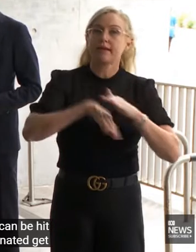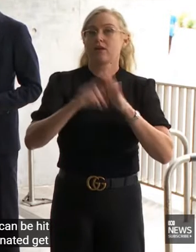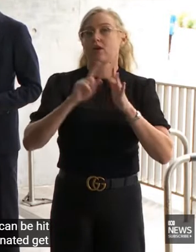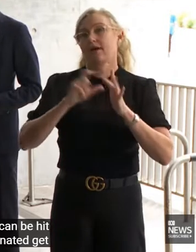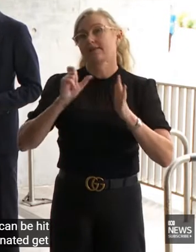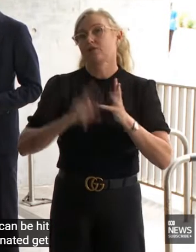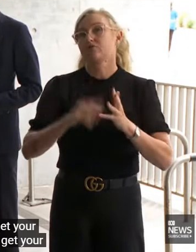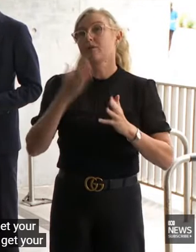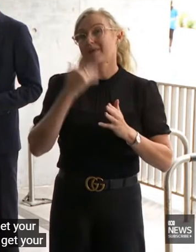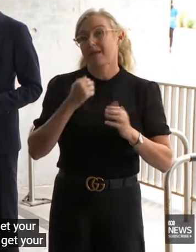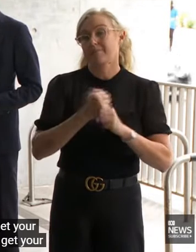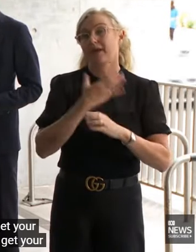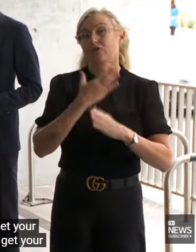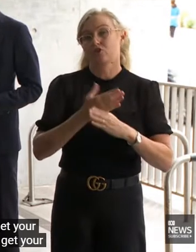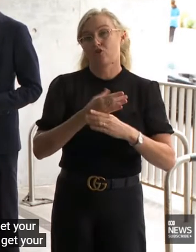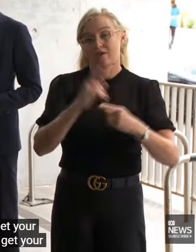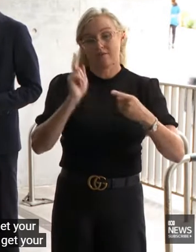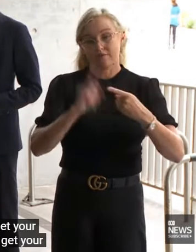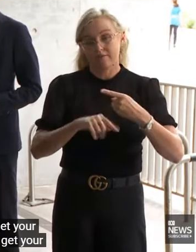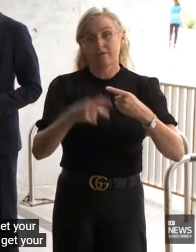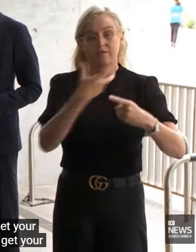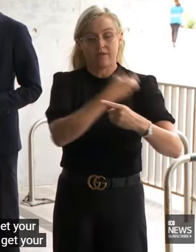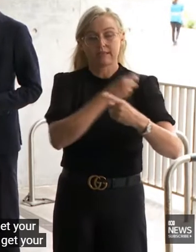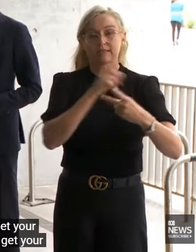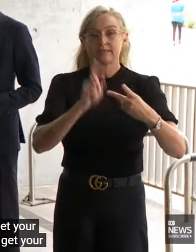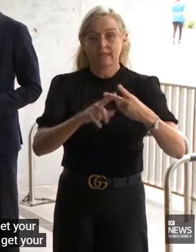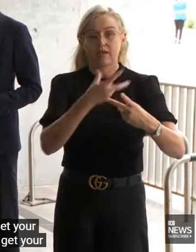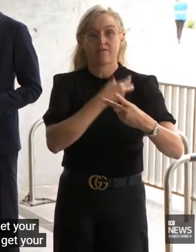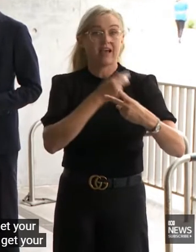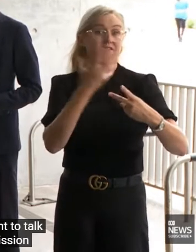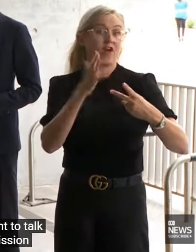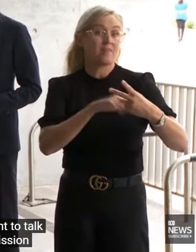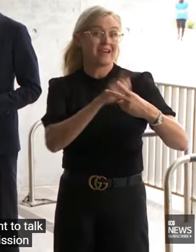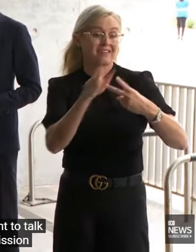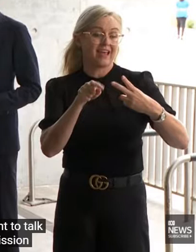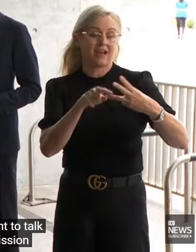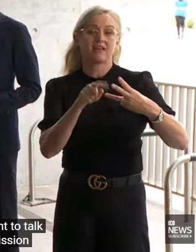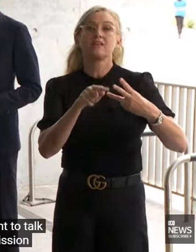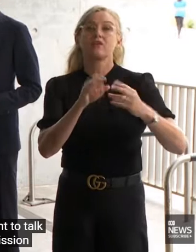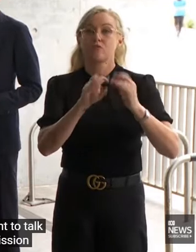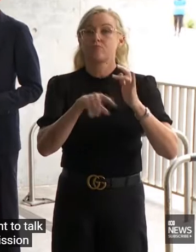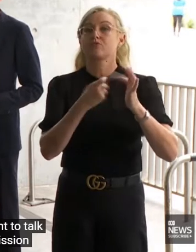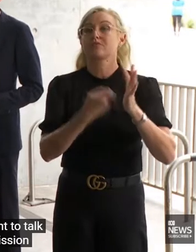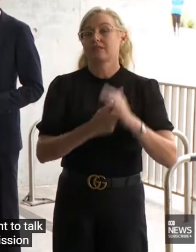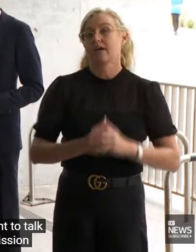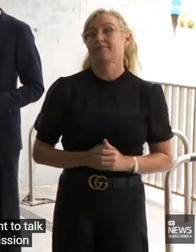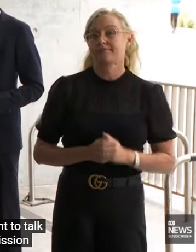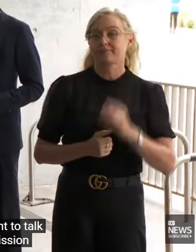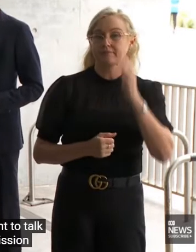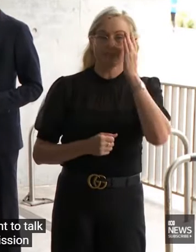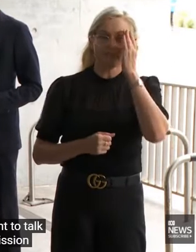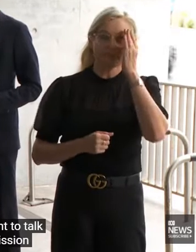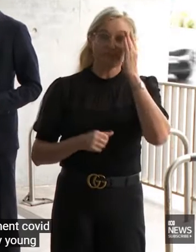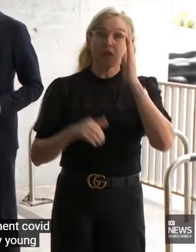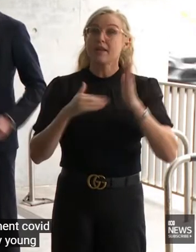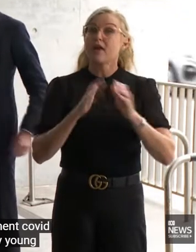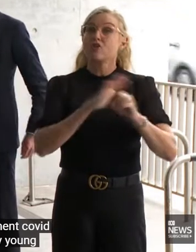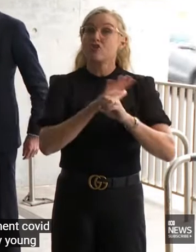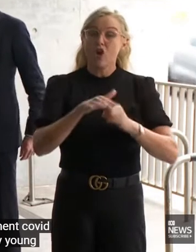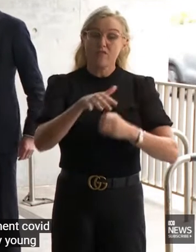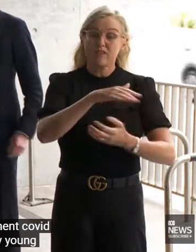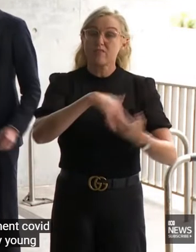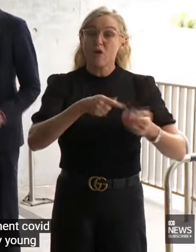booster. So I just want to talk about the transmission settings. So at the moment, COVID's circulating in a very young